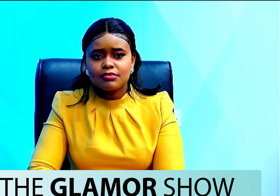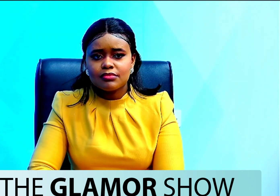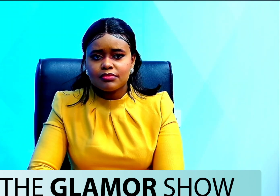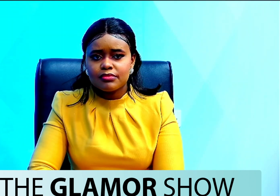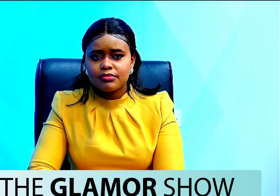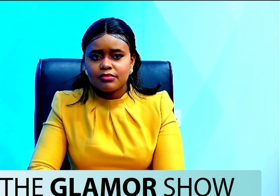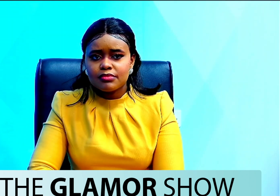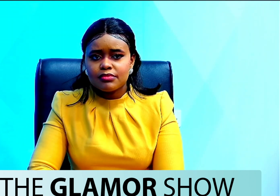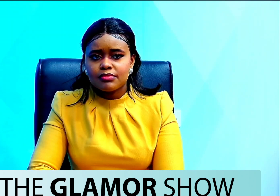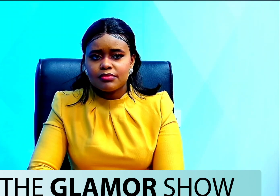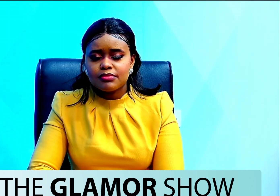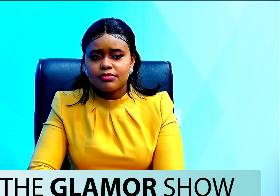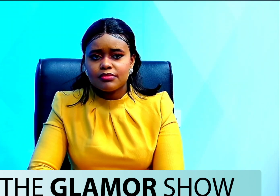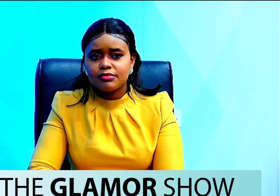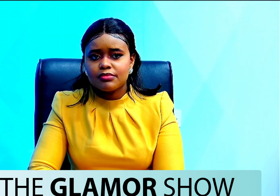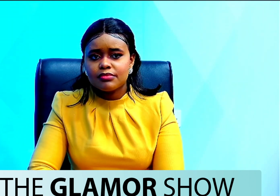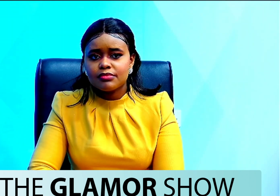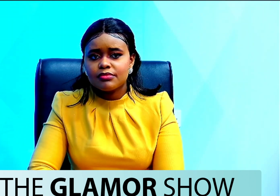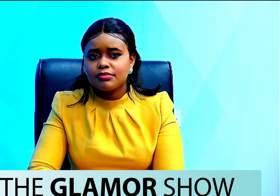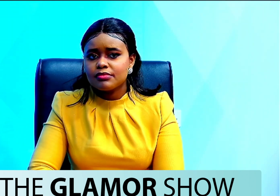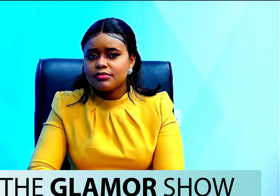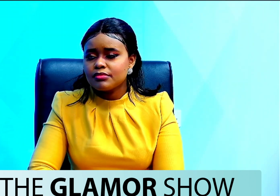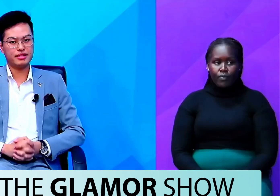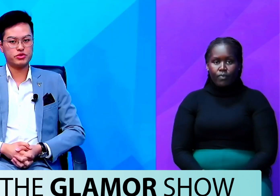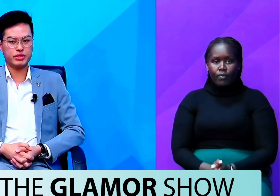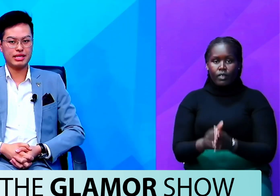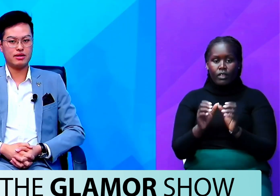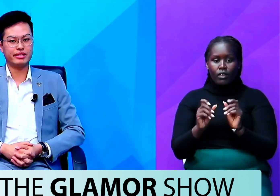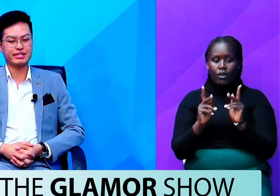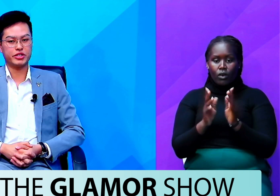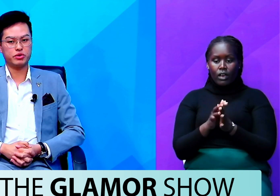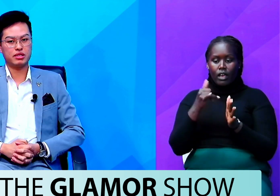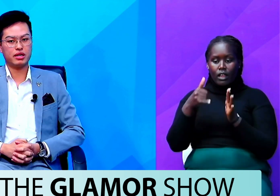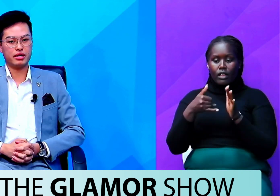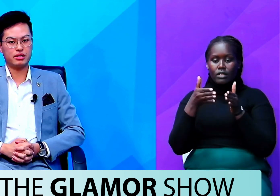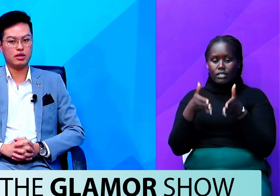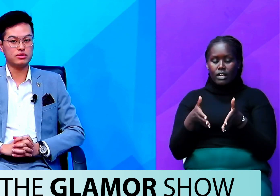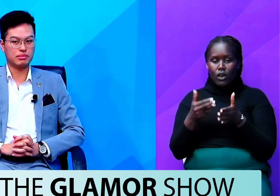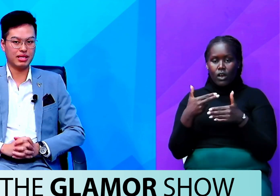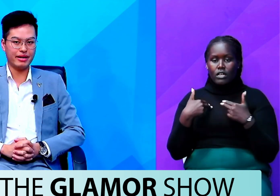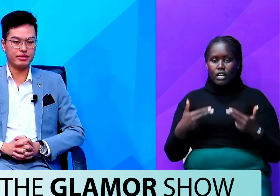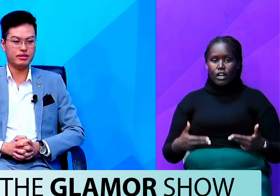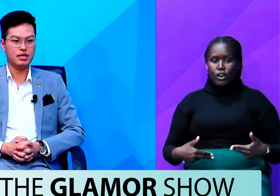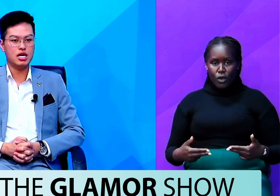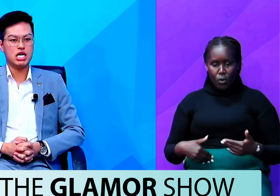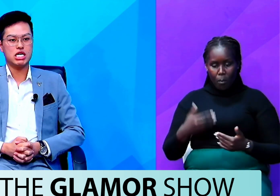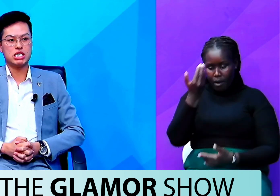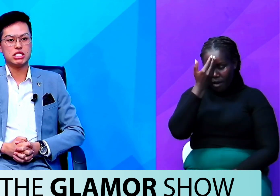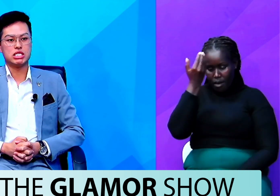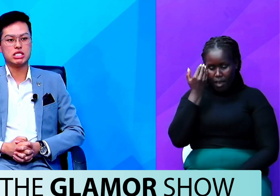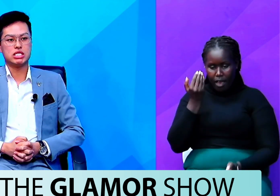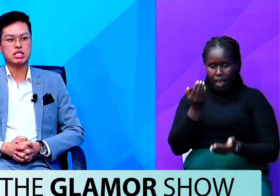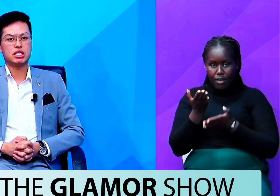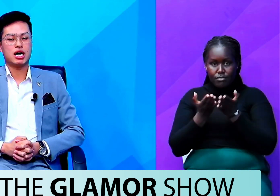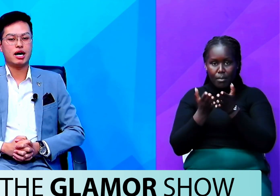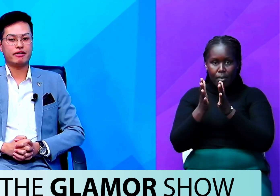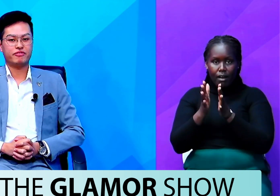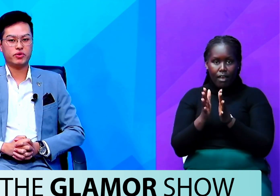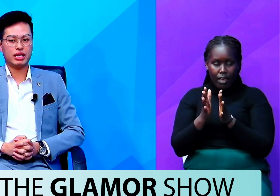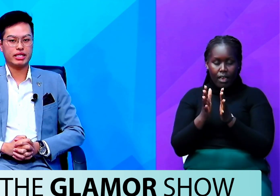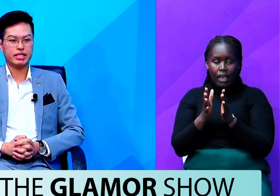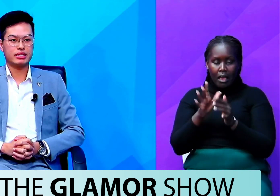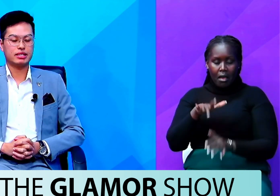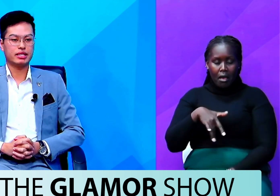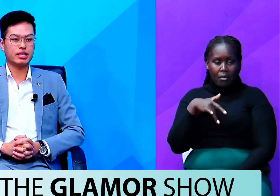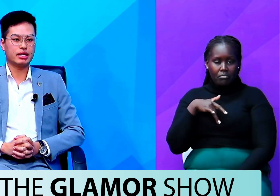challenges which you've faced in the industry. So in the industry right now, as a human hair host supplier, uh, I